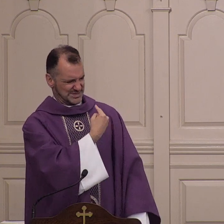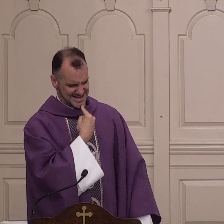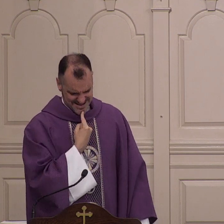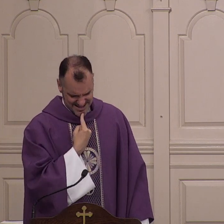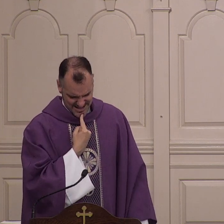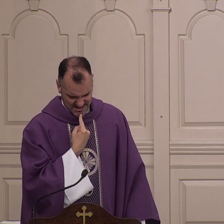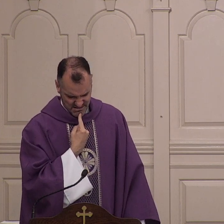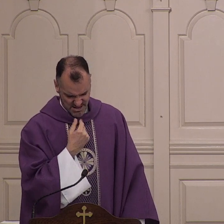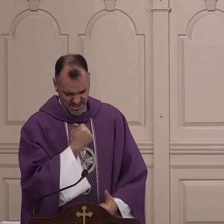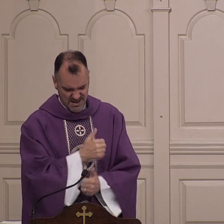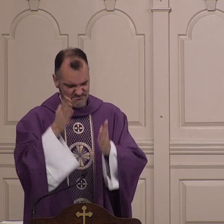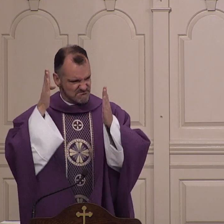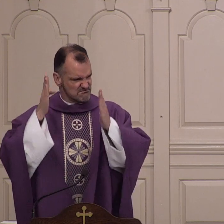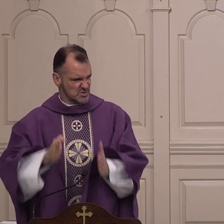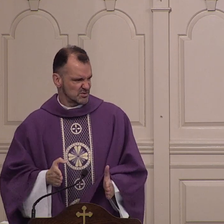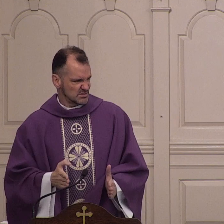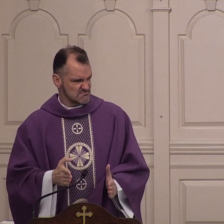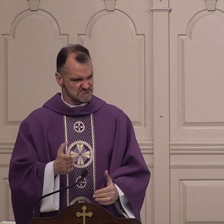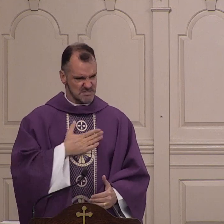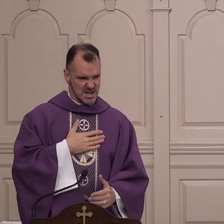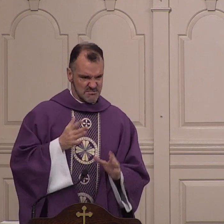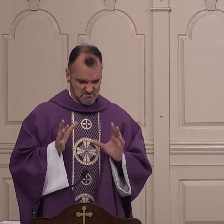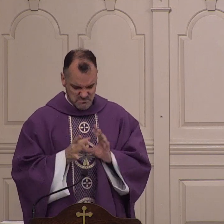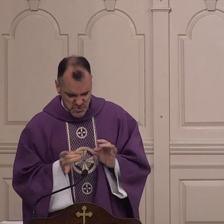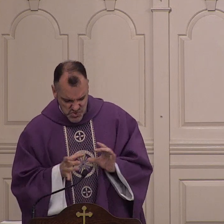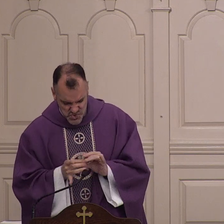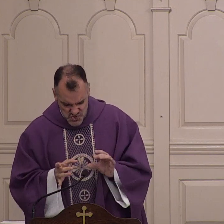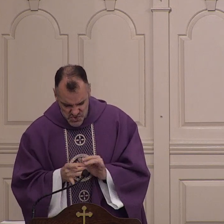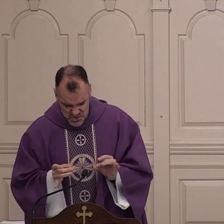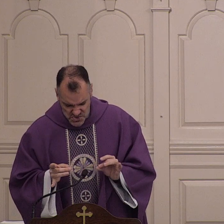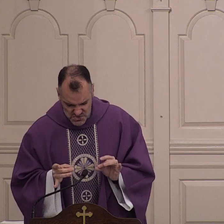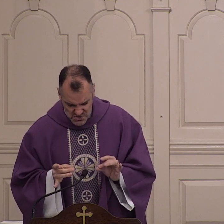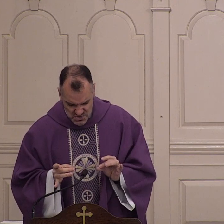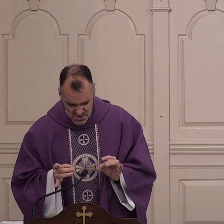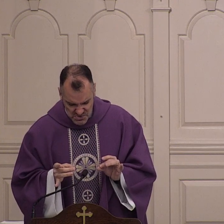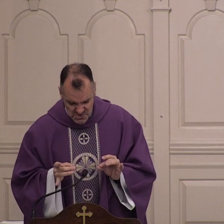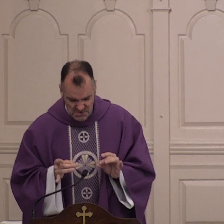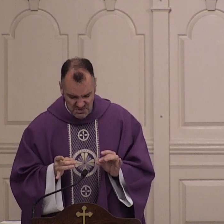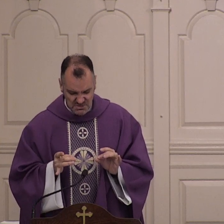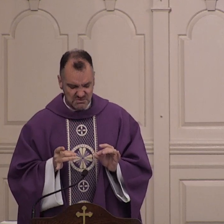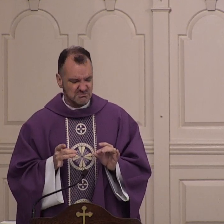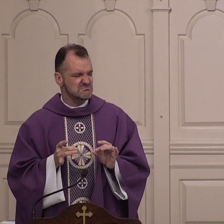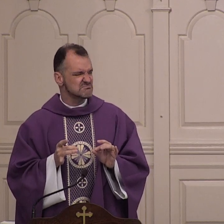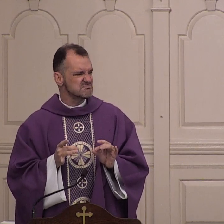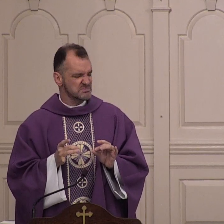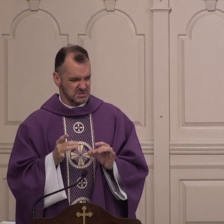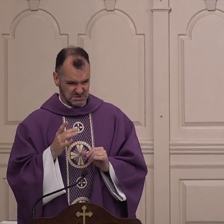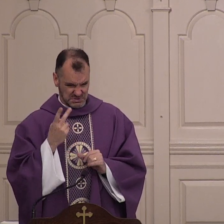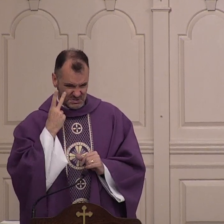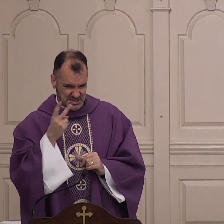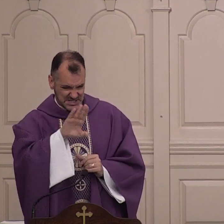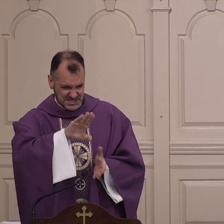Yet you say, whoever keeps my word will never taste death.